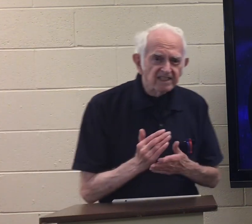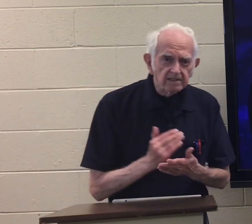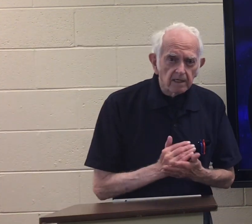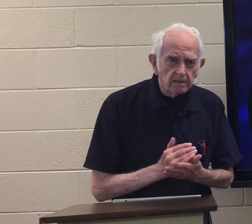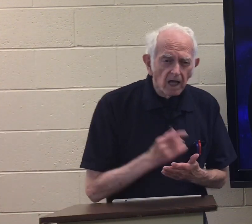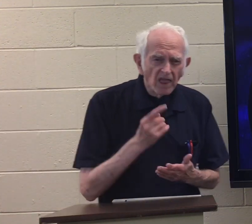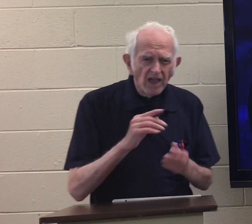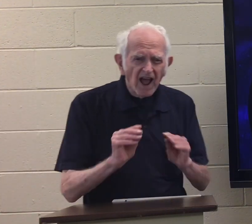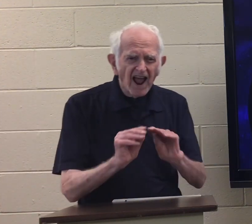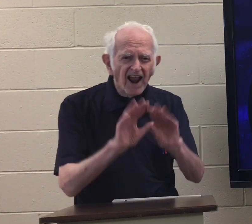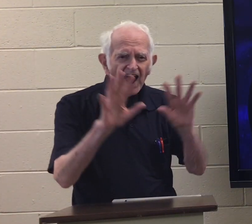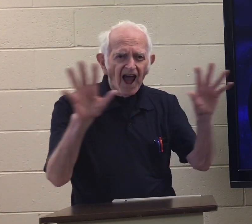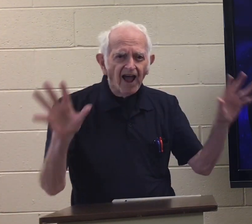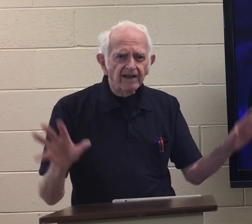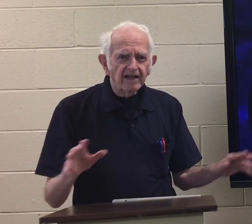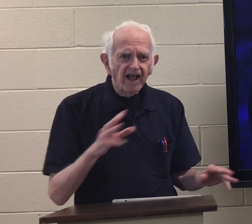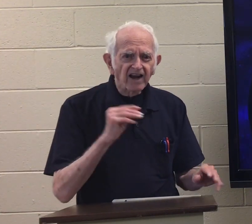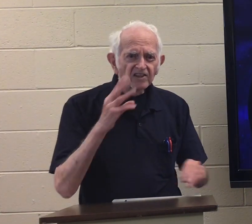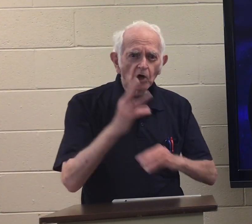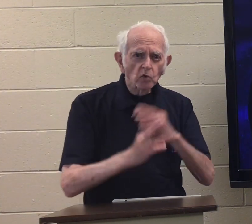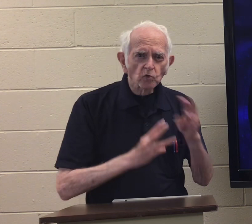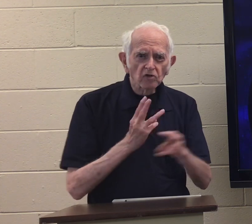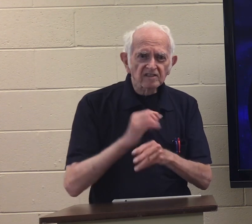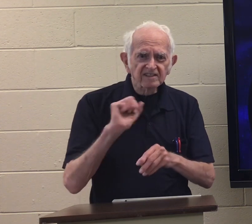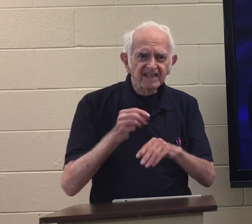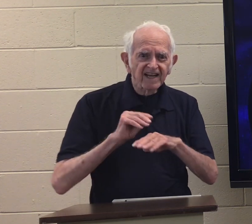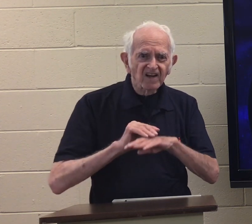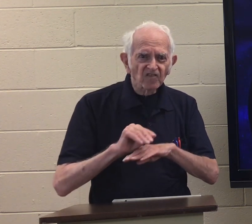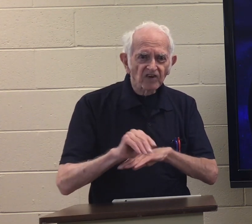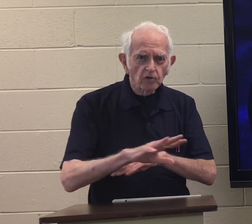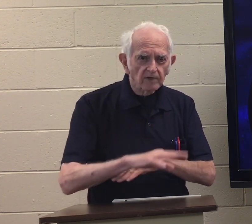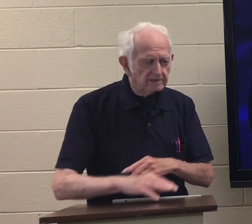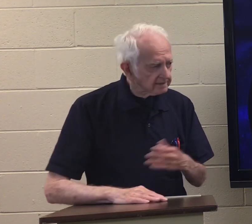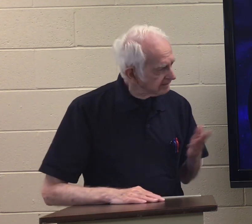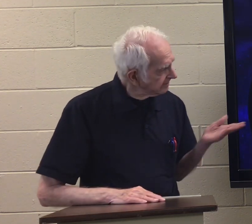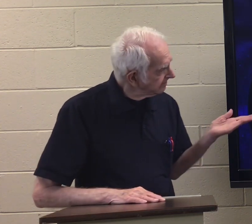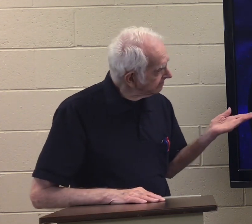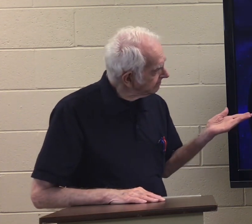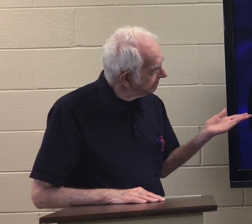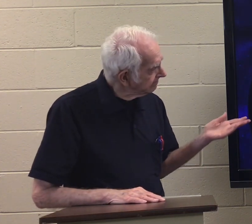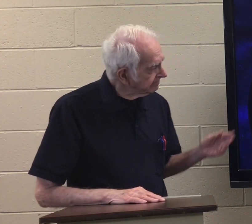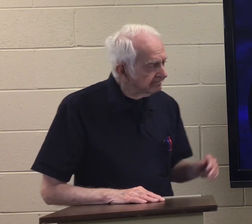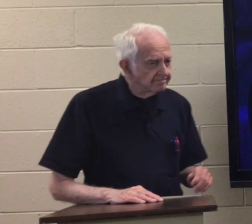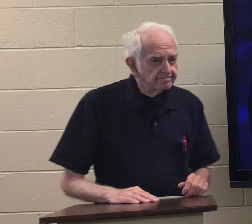This is our lesson, the light and the world's influence.